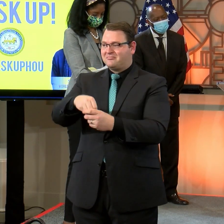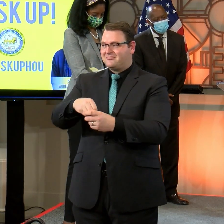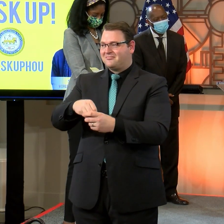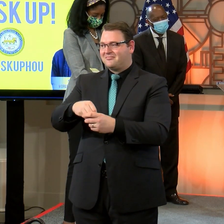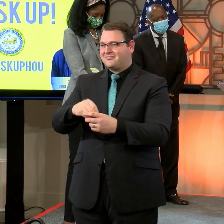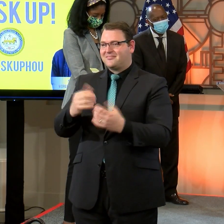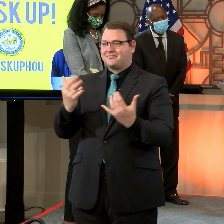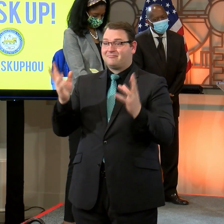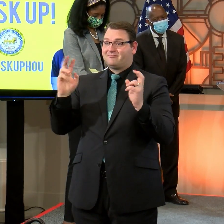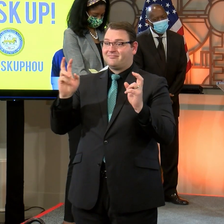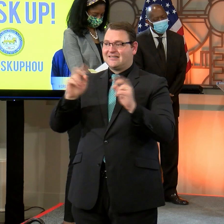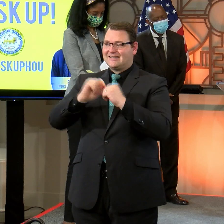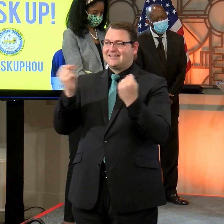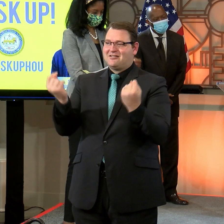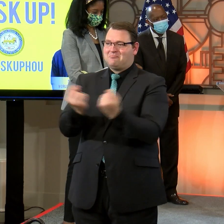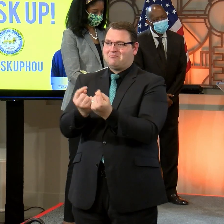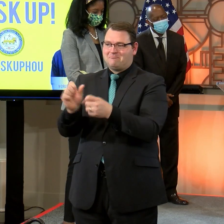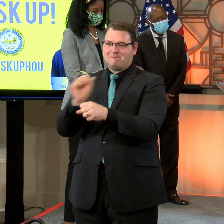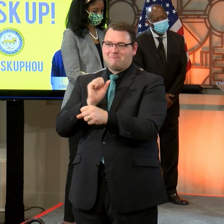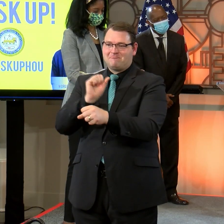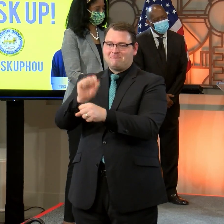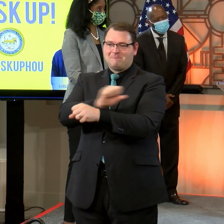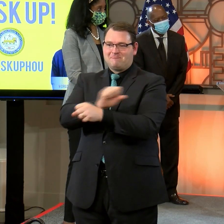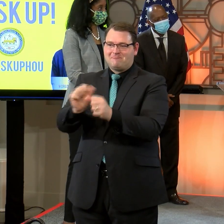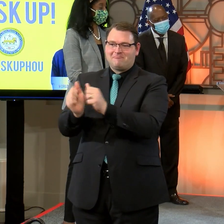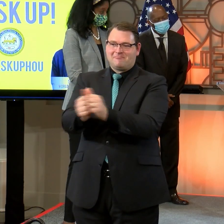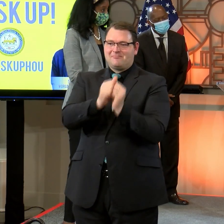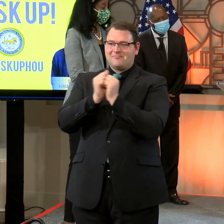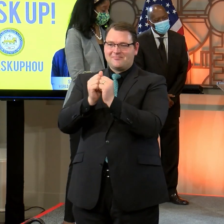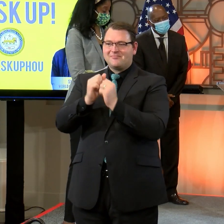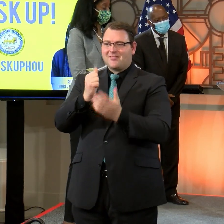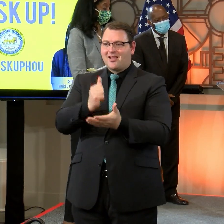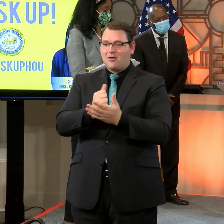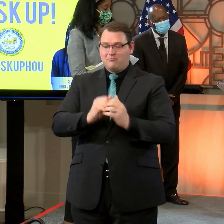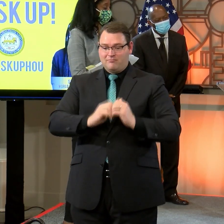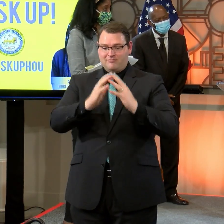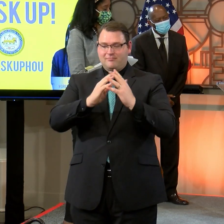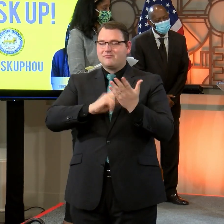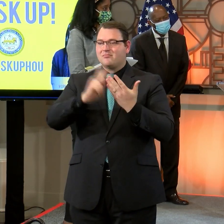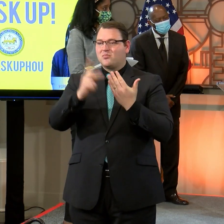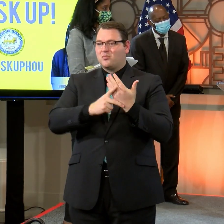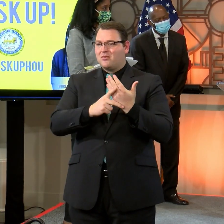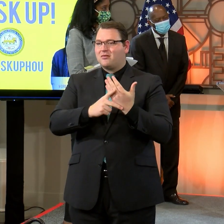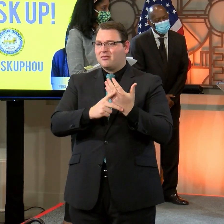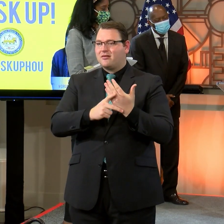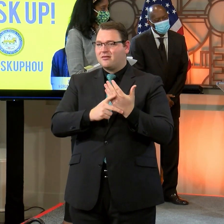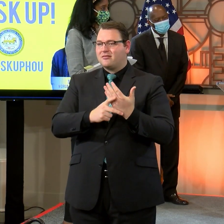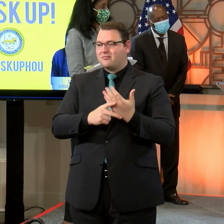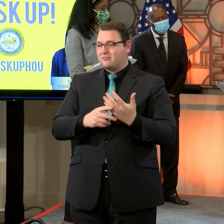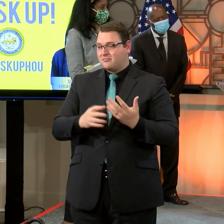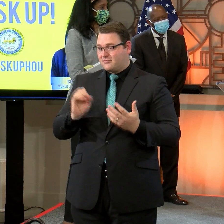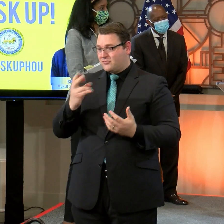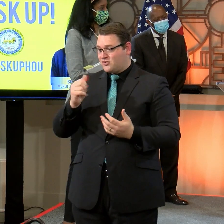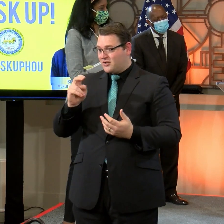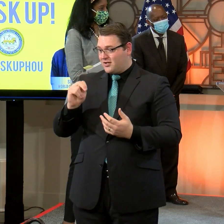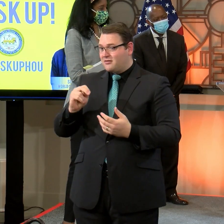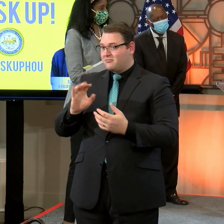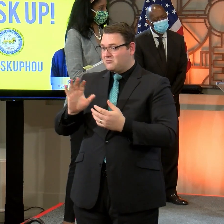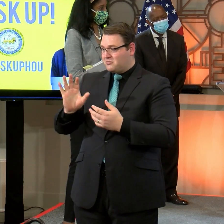and we will help stand up this program, Shannon, be it your wish and your